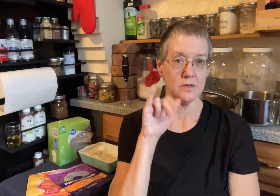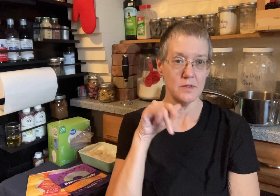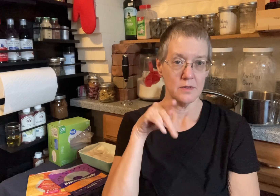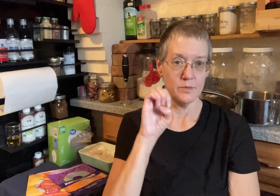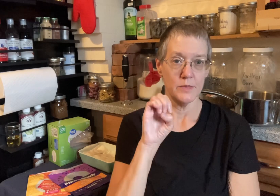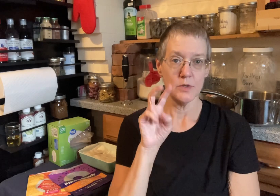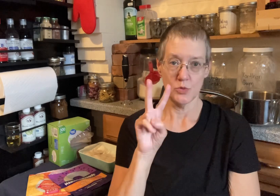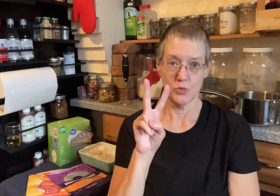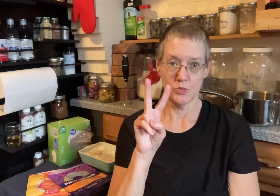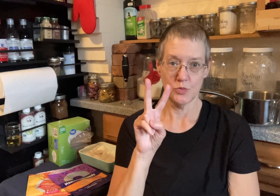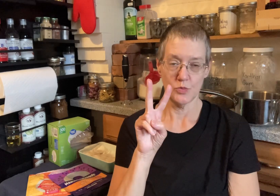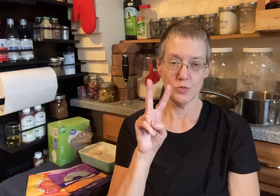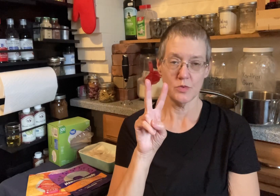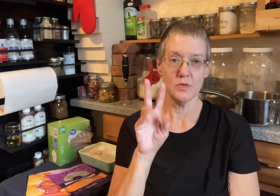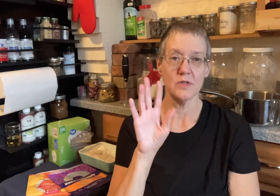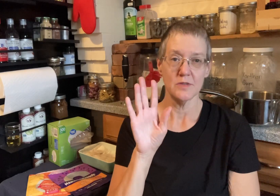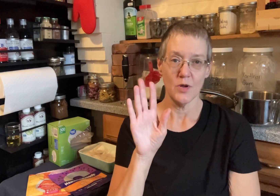diabetic, type 2.